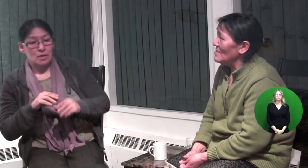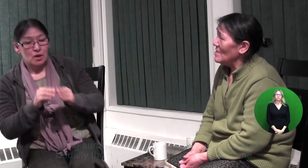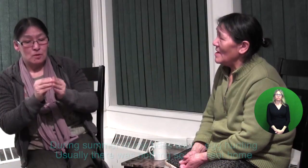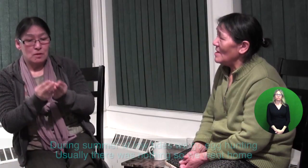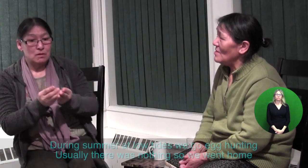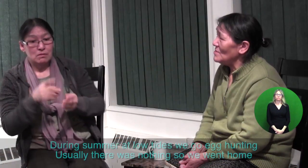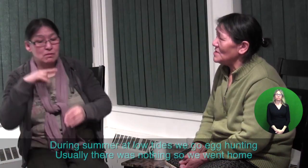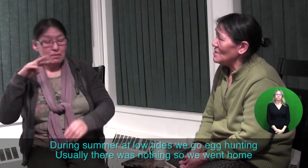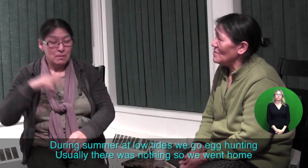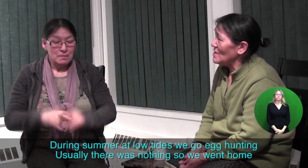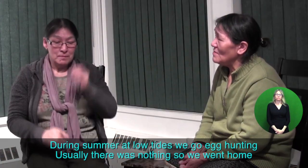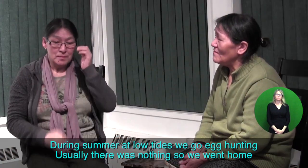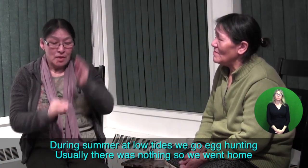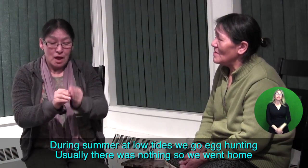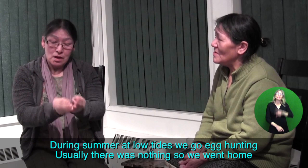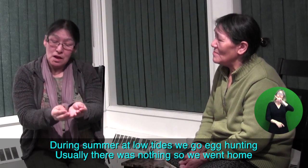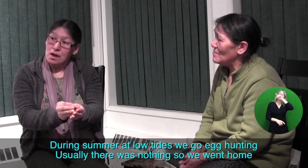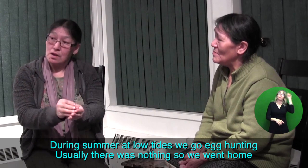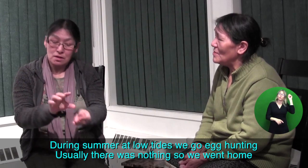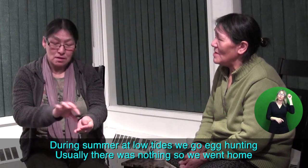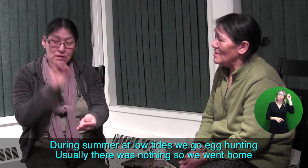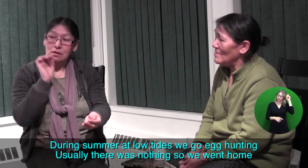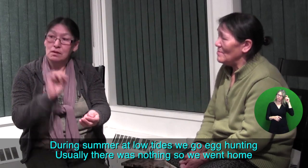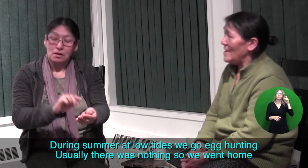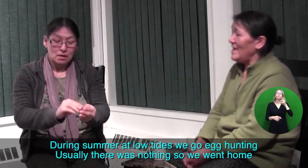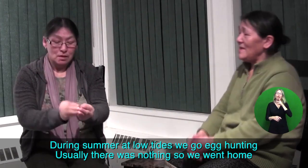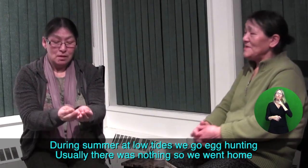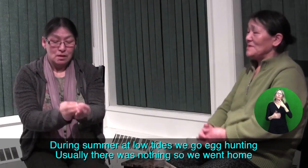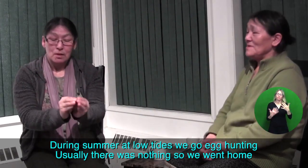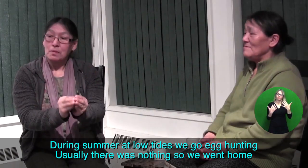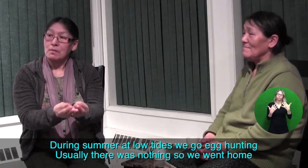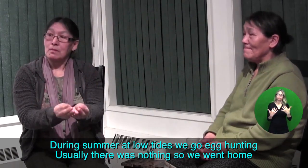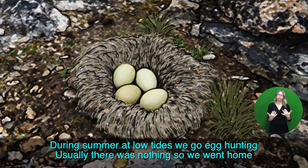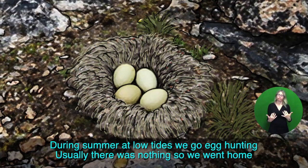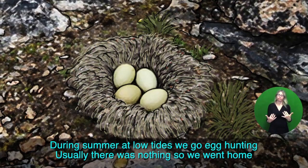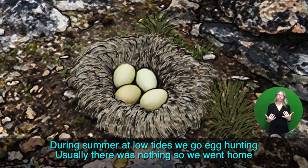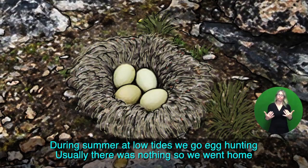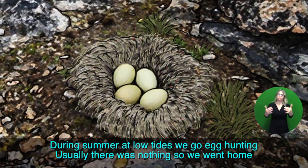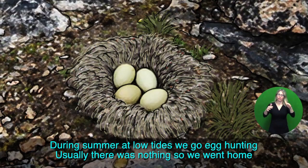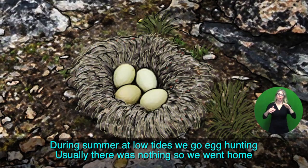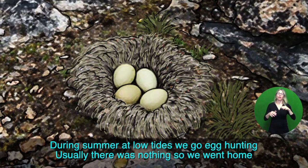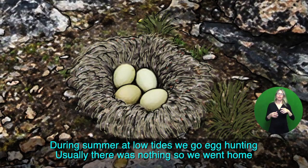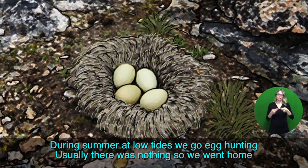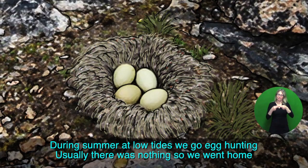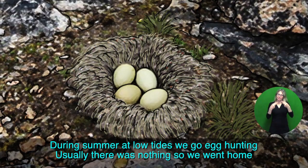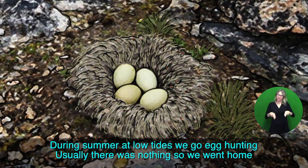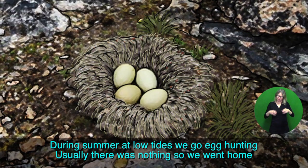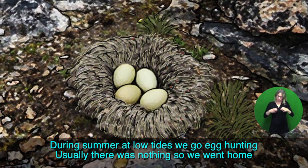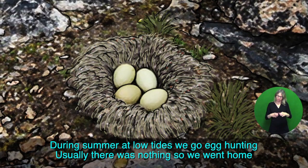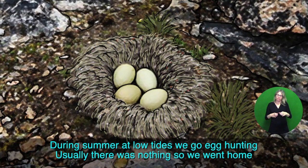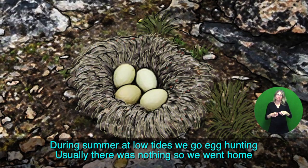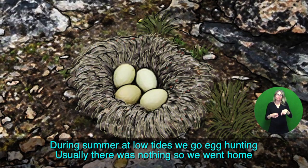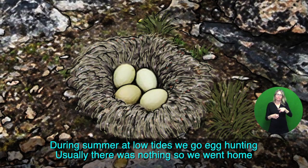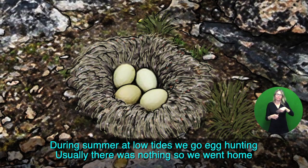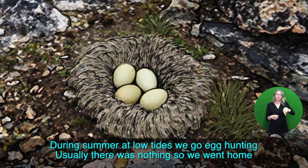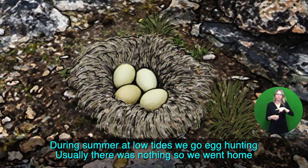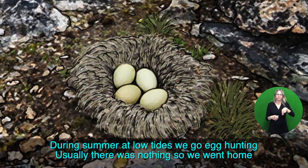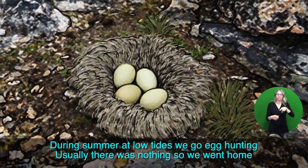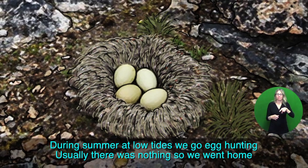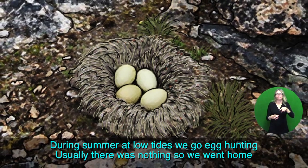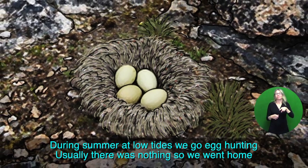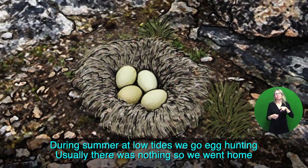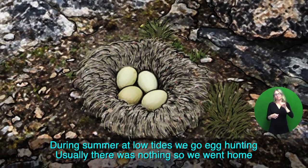summer, at Lota, we go for eggs. Eggs. Yeah. They go for egg